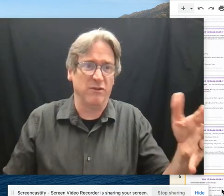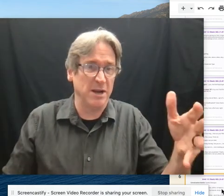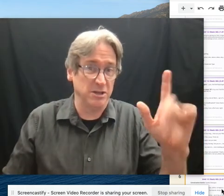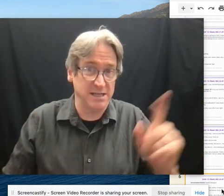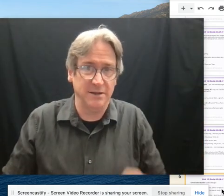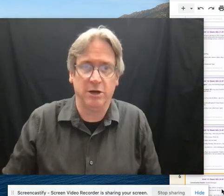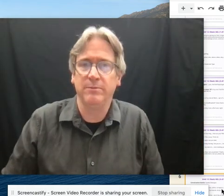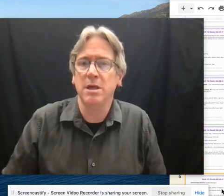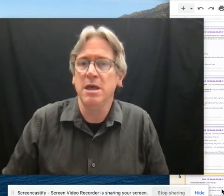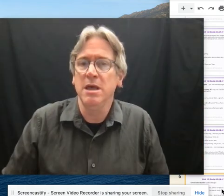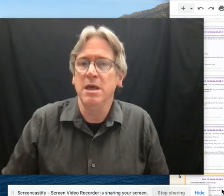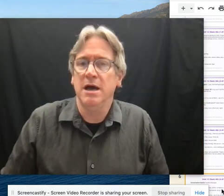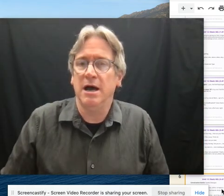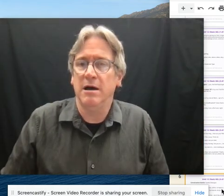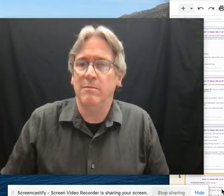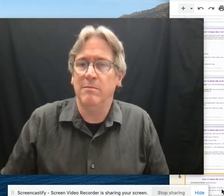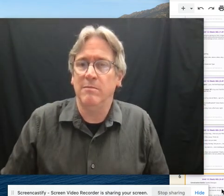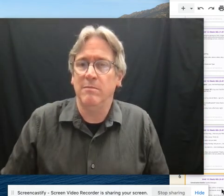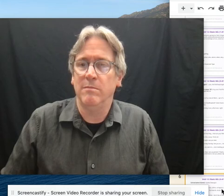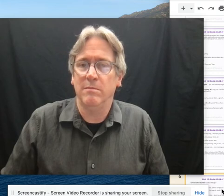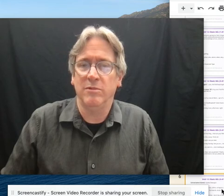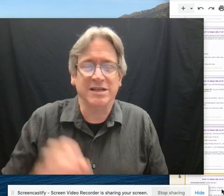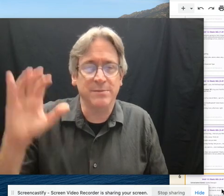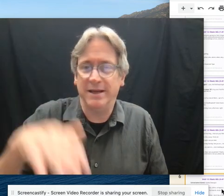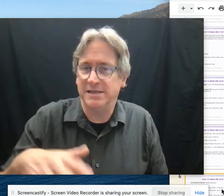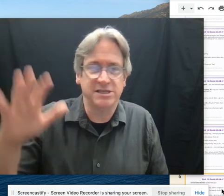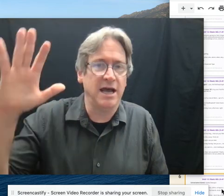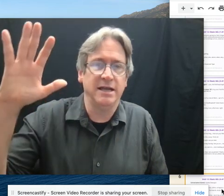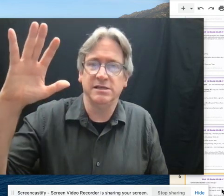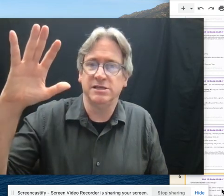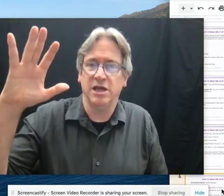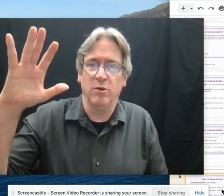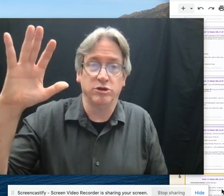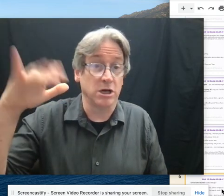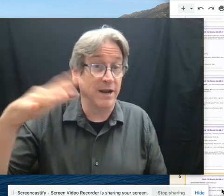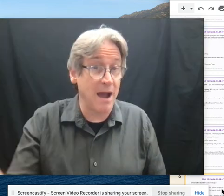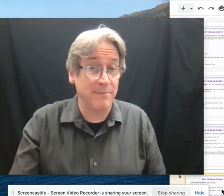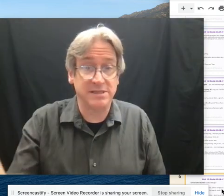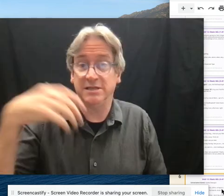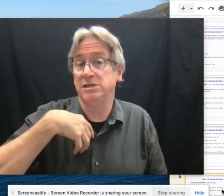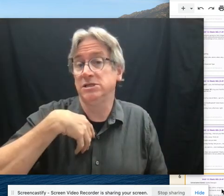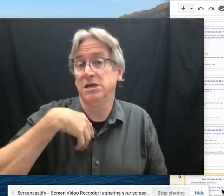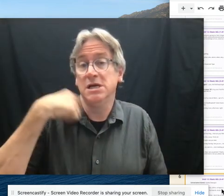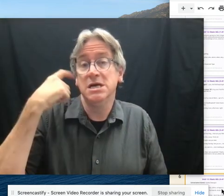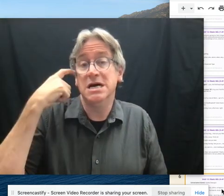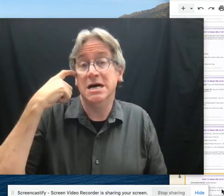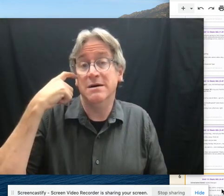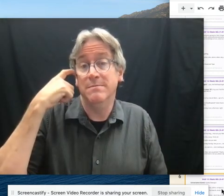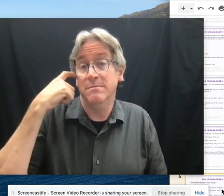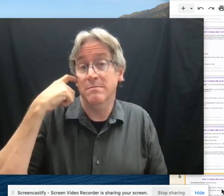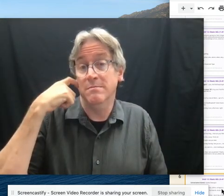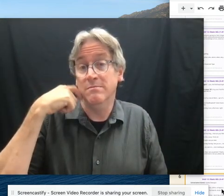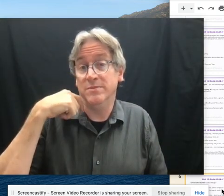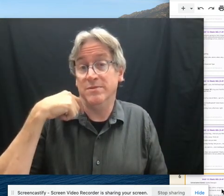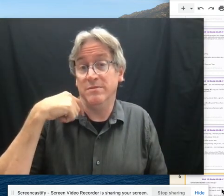bit of information that's in there. We've got some basic signs. We'll talk about opposites.